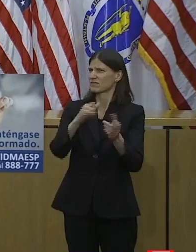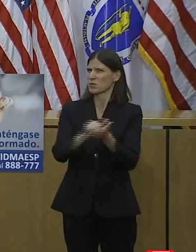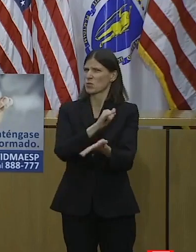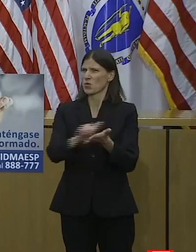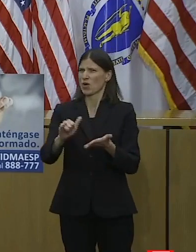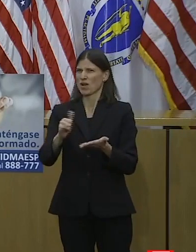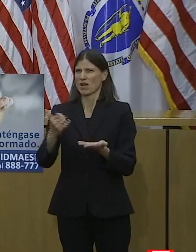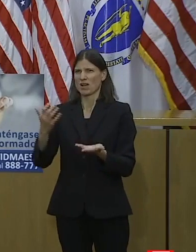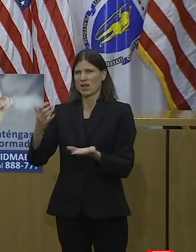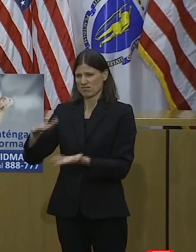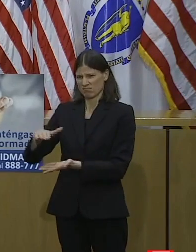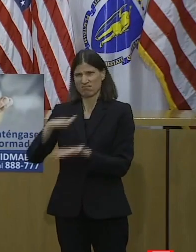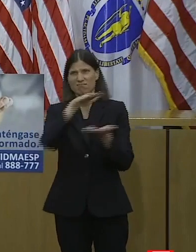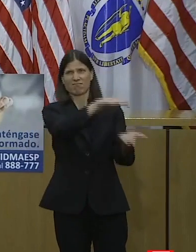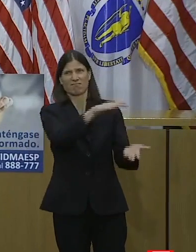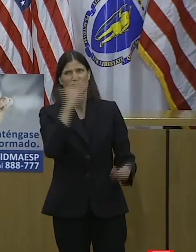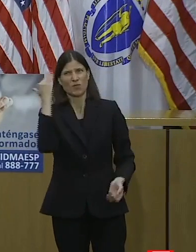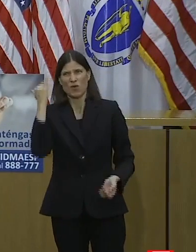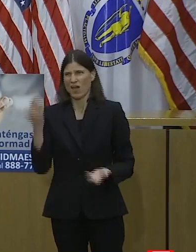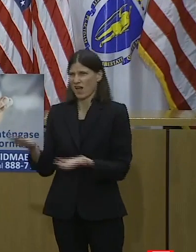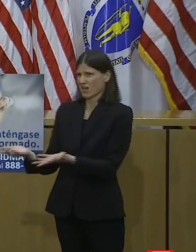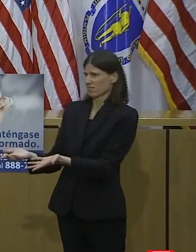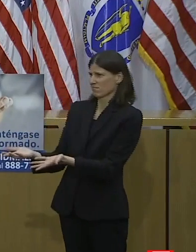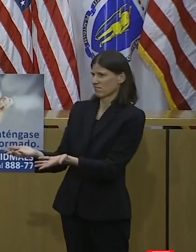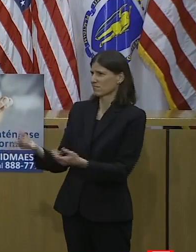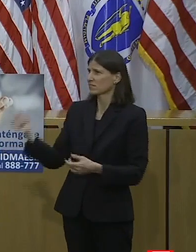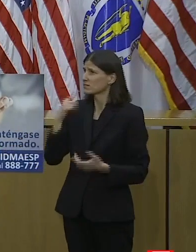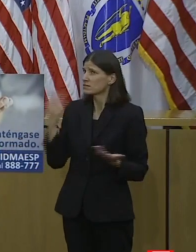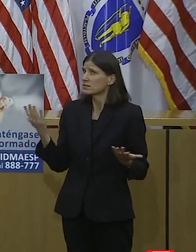China or other places lands in different places.